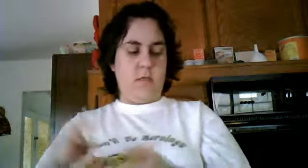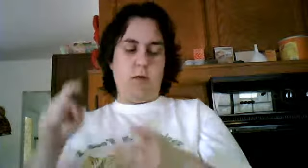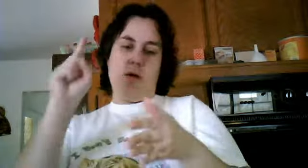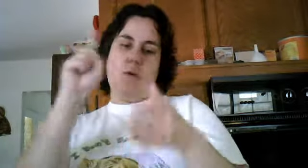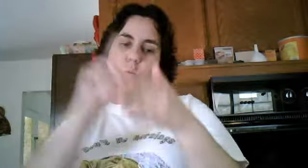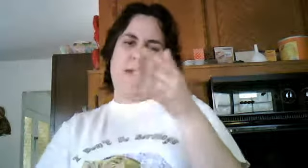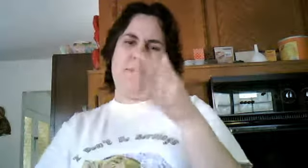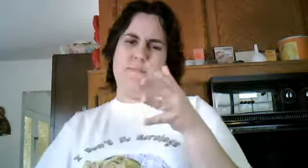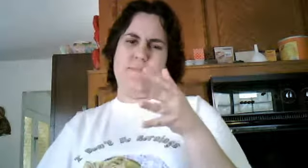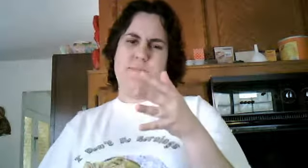What?